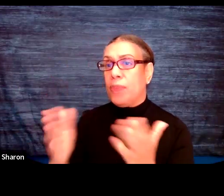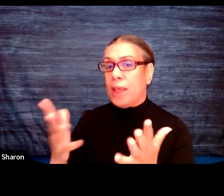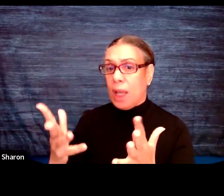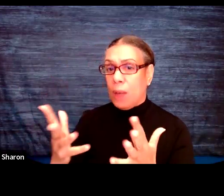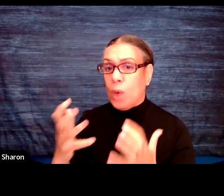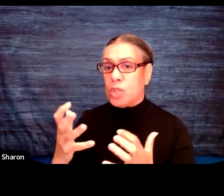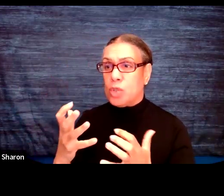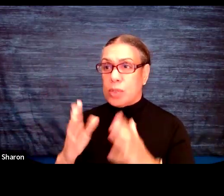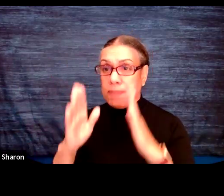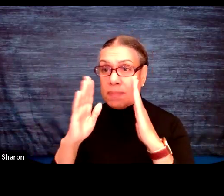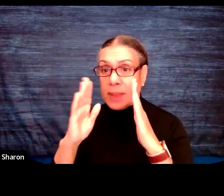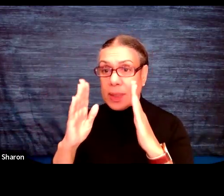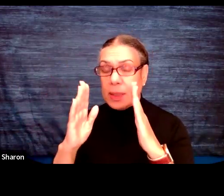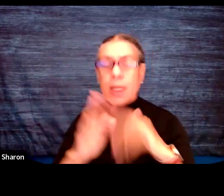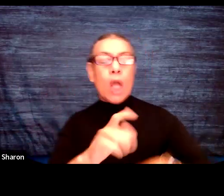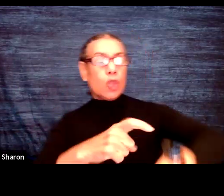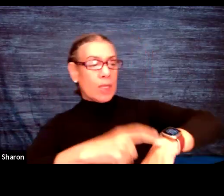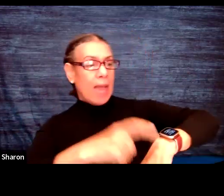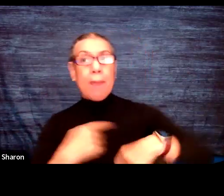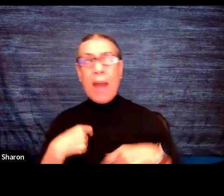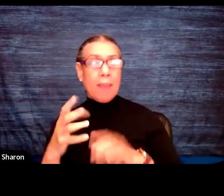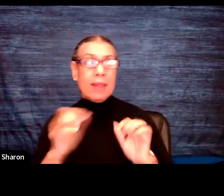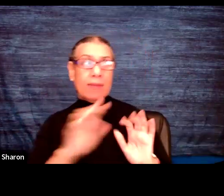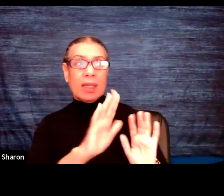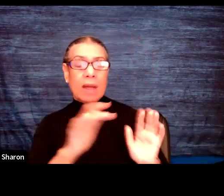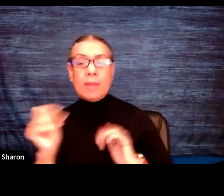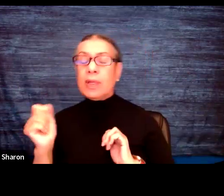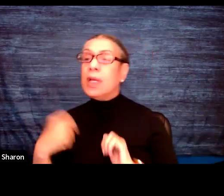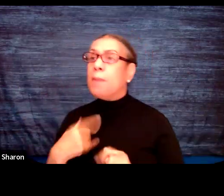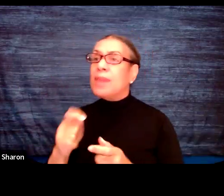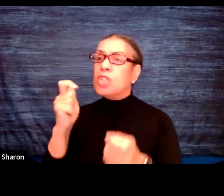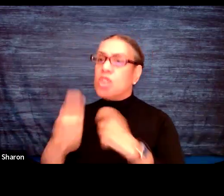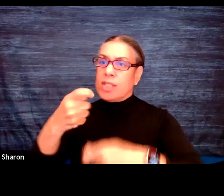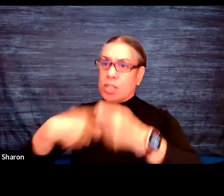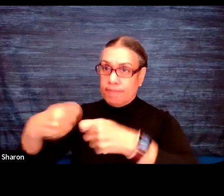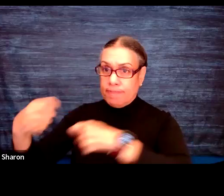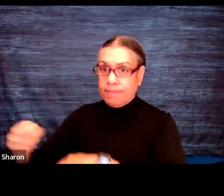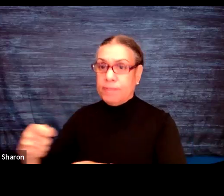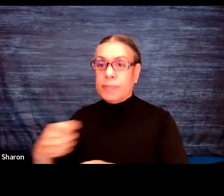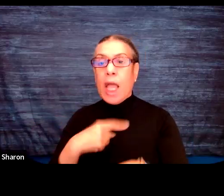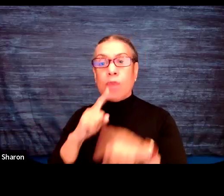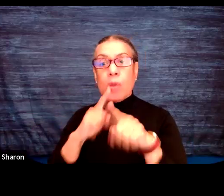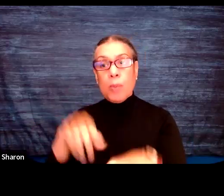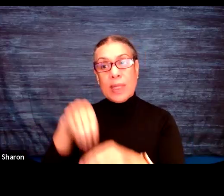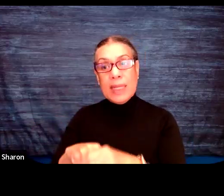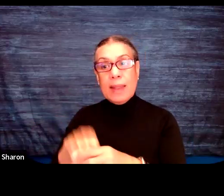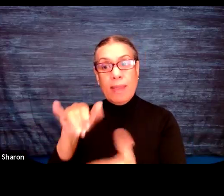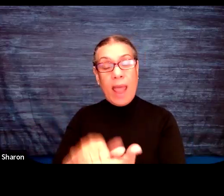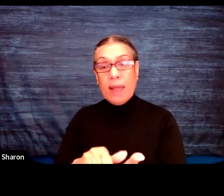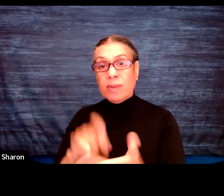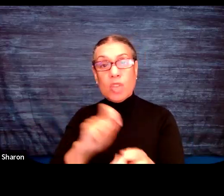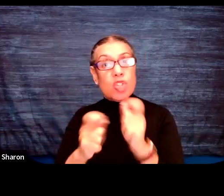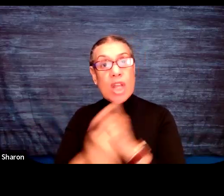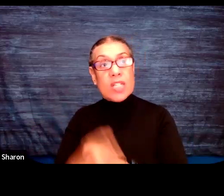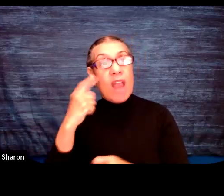to pay attention to Thank you, Ms. is, Field. I'm going, is the changes that are reported in that. And those are changes that I thought